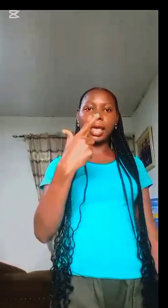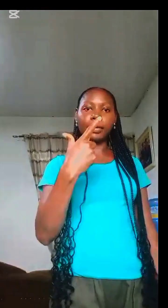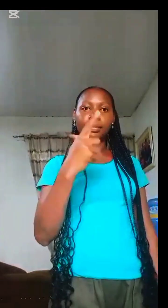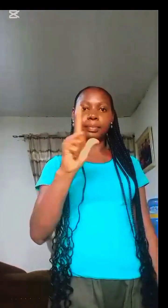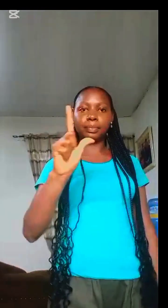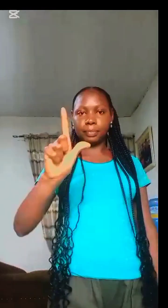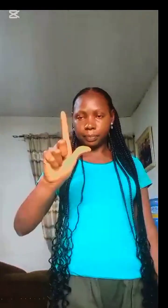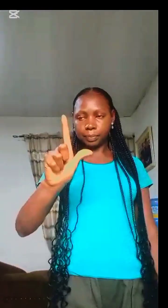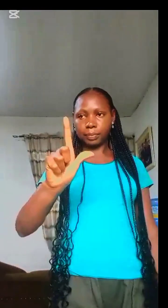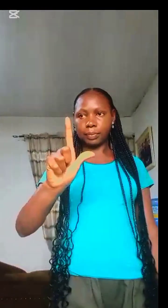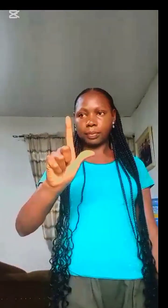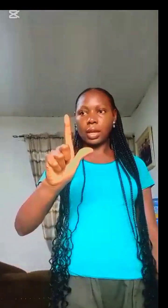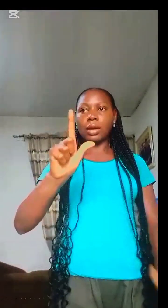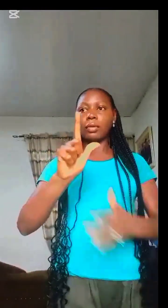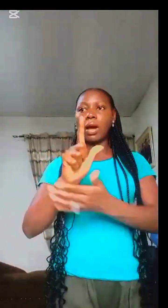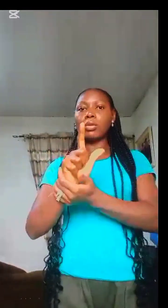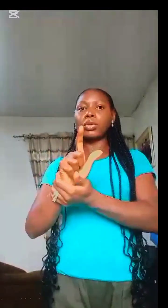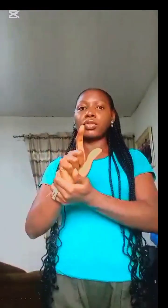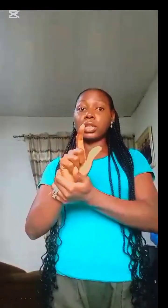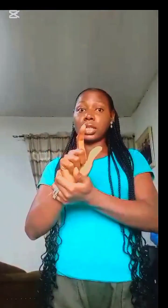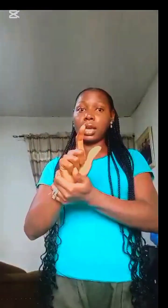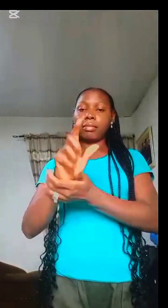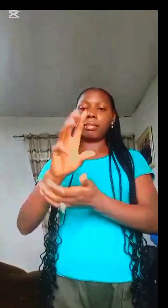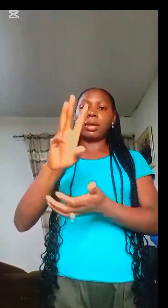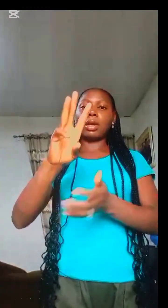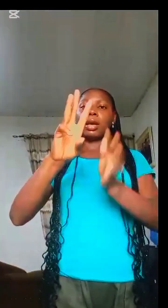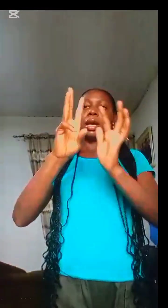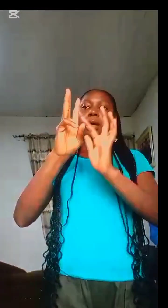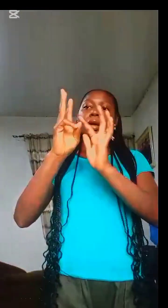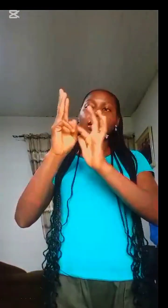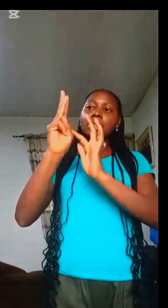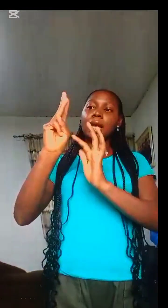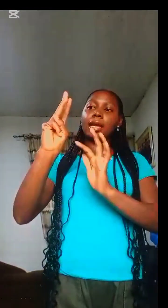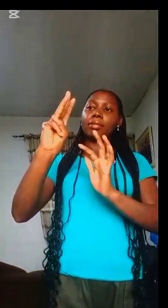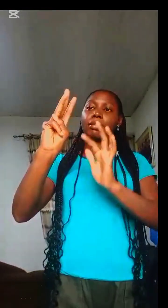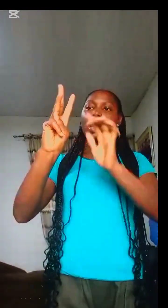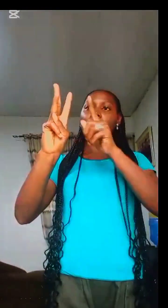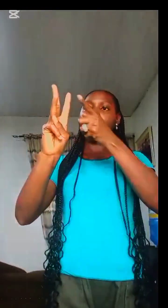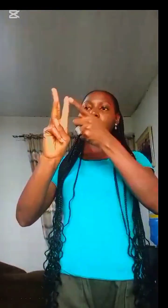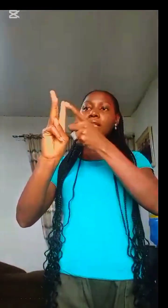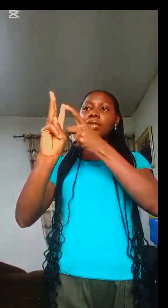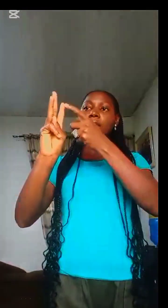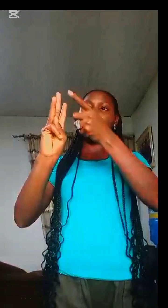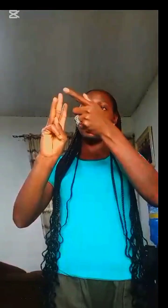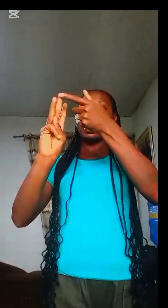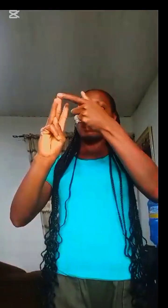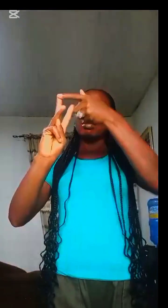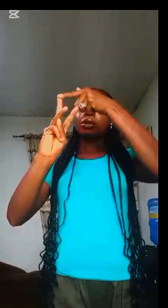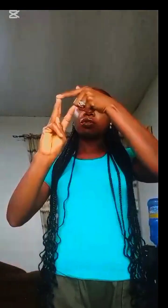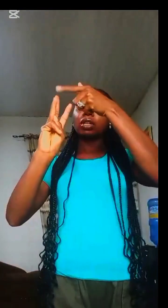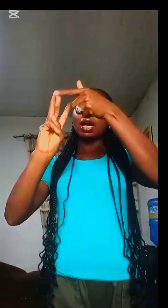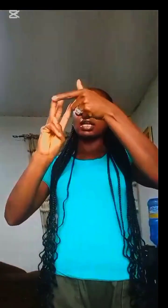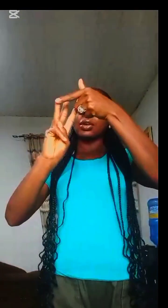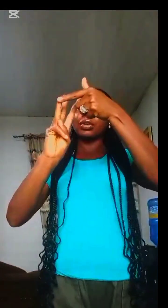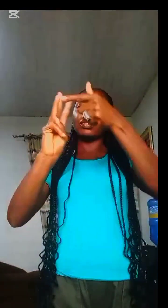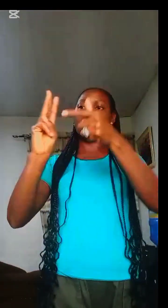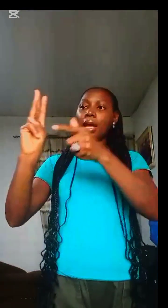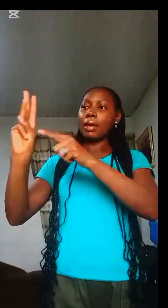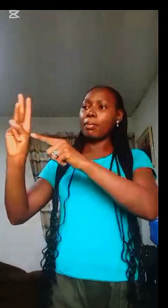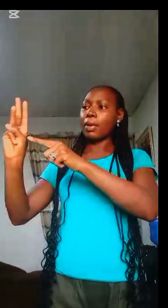L. Well, we go for letter M. Letter M, our index finger, our middle finger and our ring finger